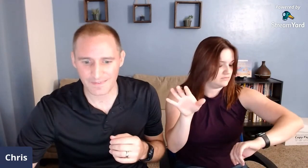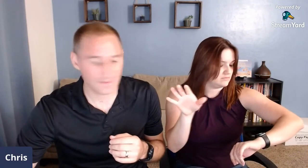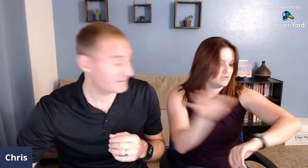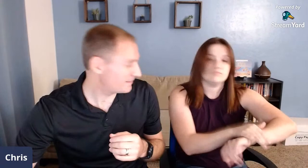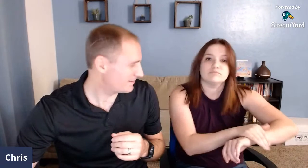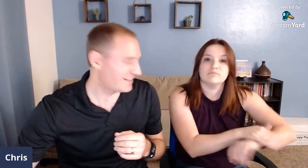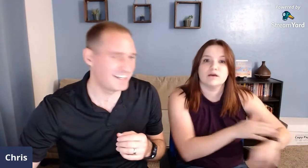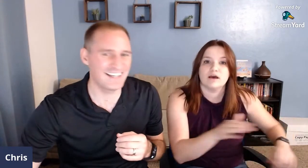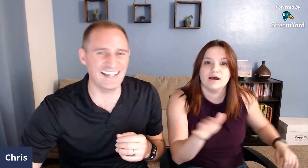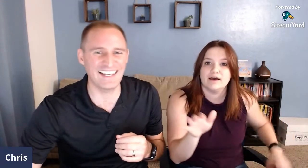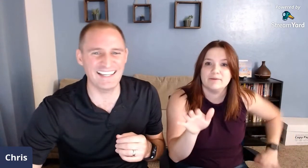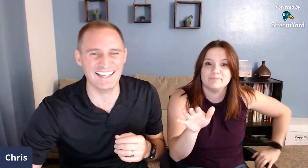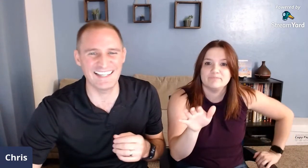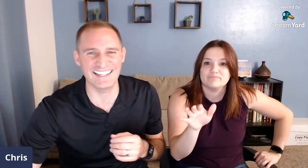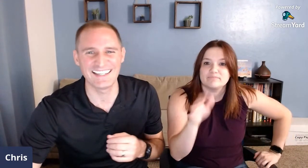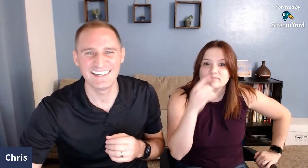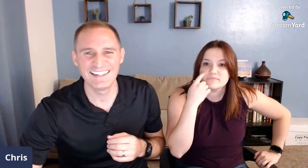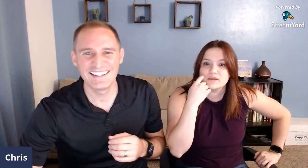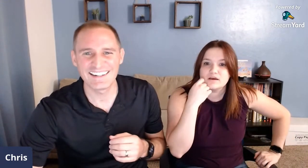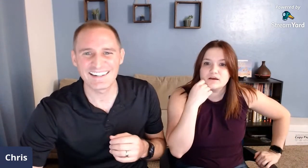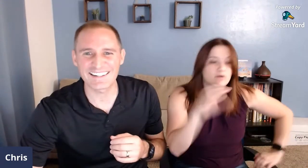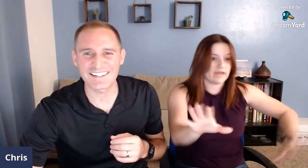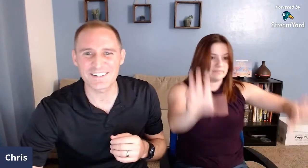Hello. Nope.